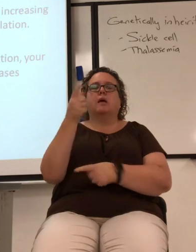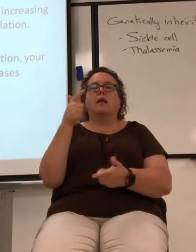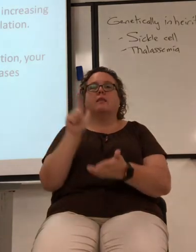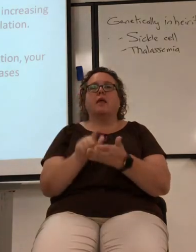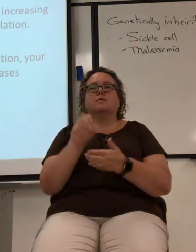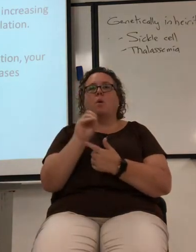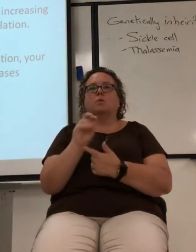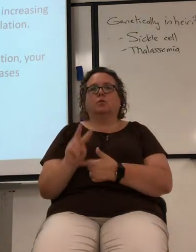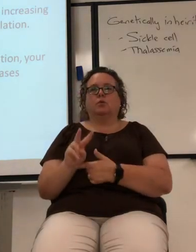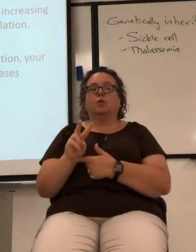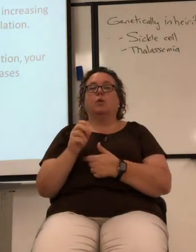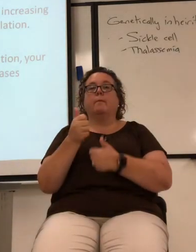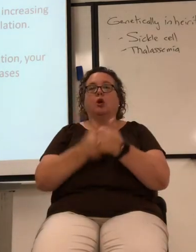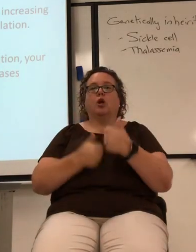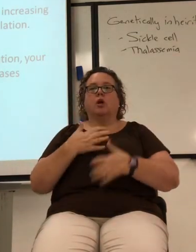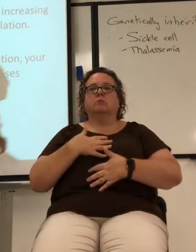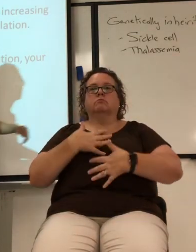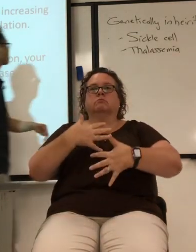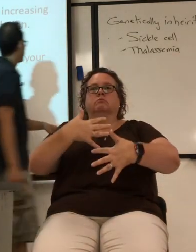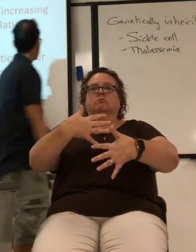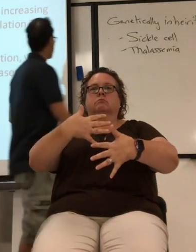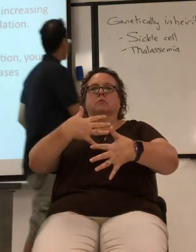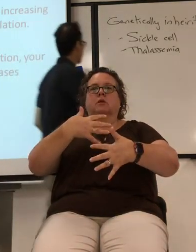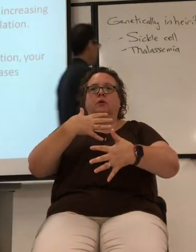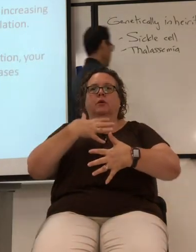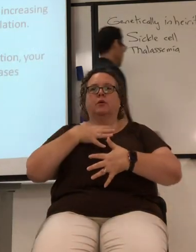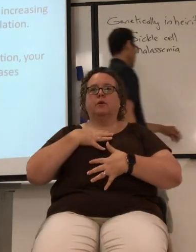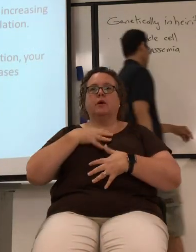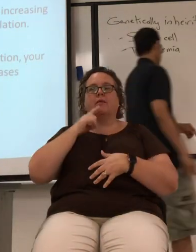This creates a hypoxic environment.